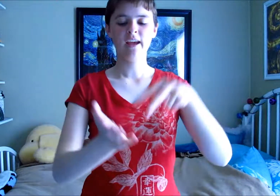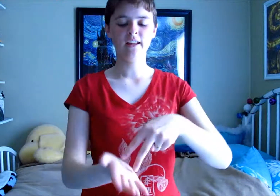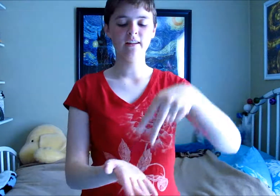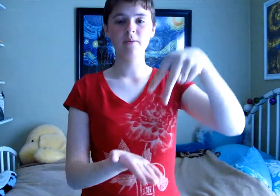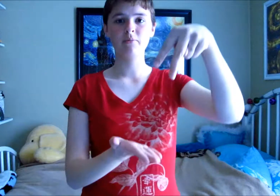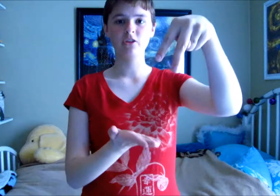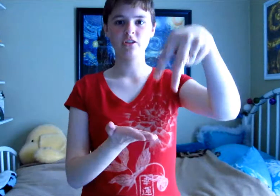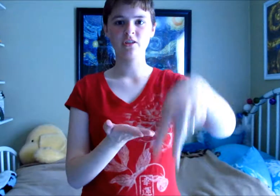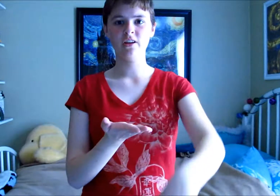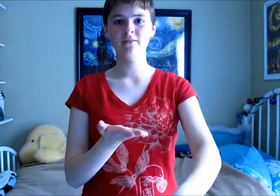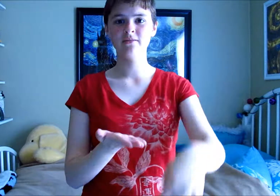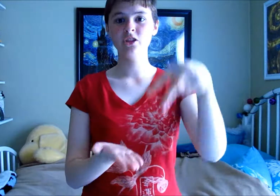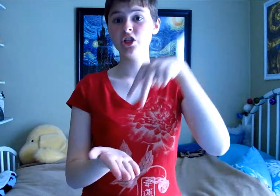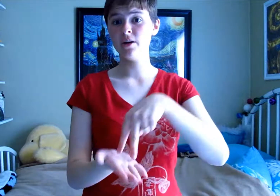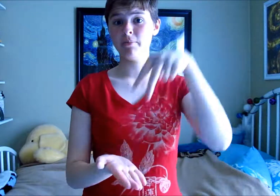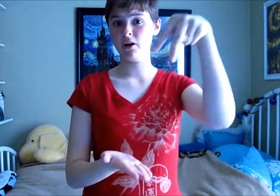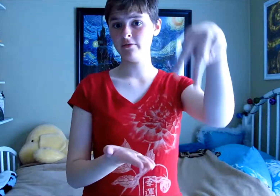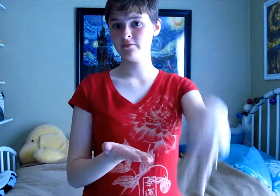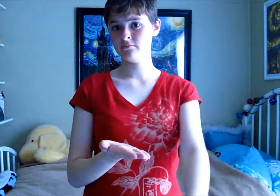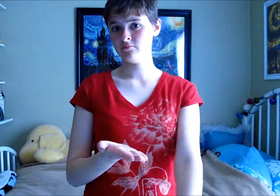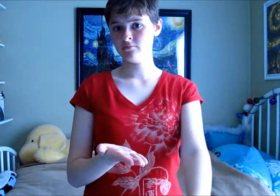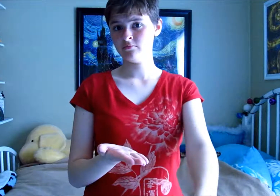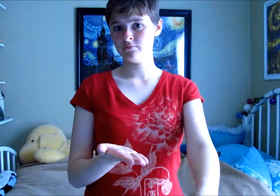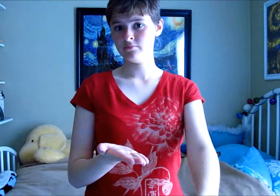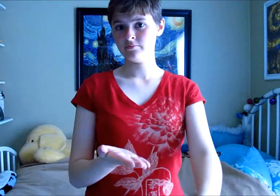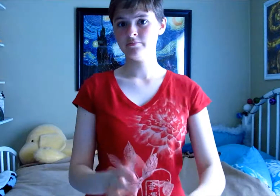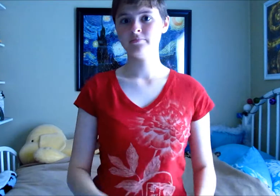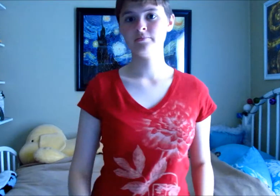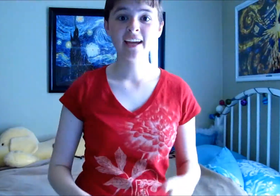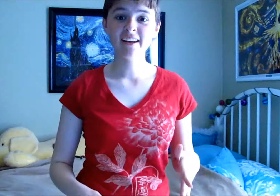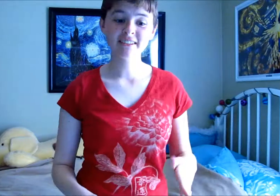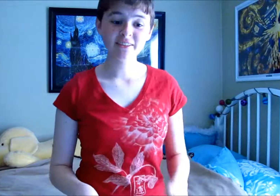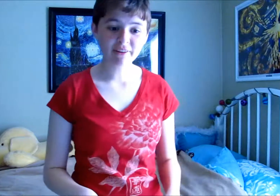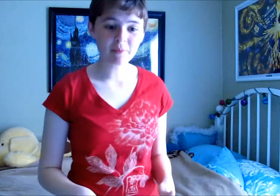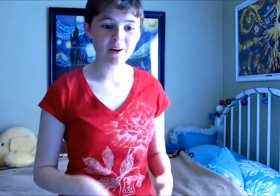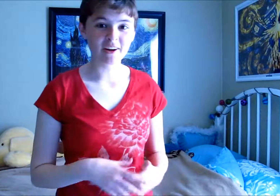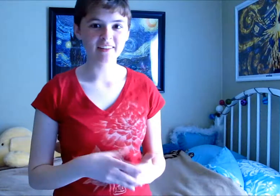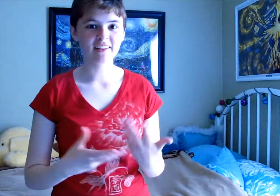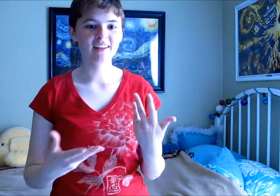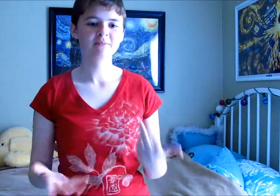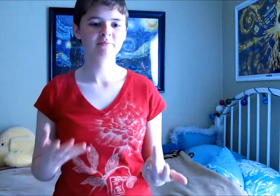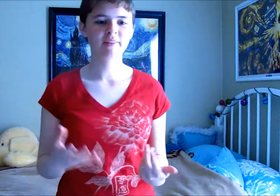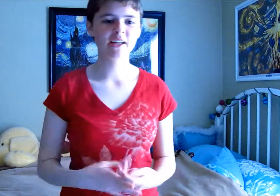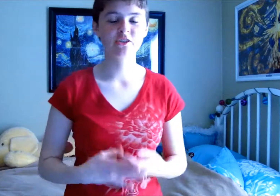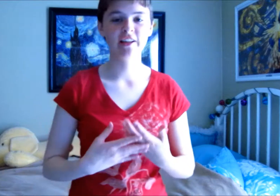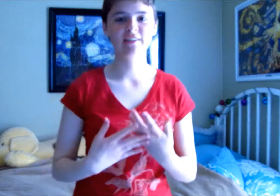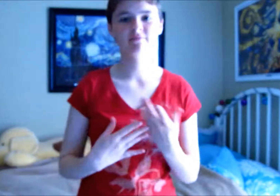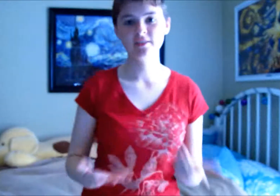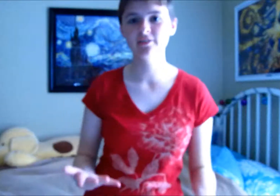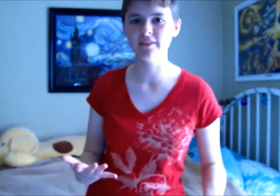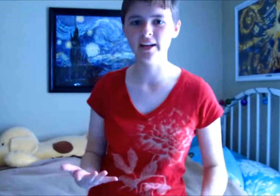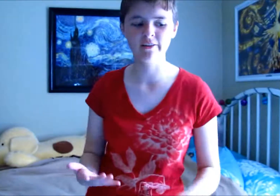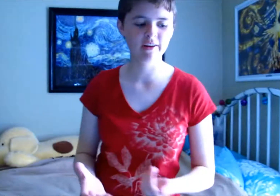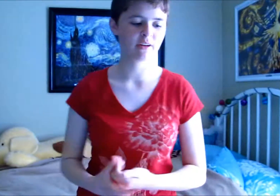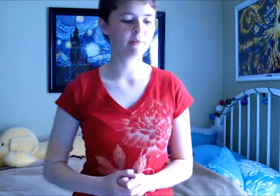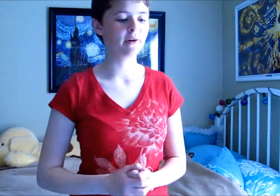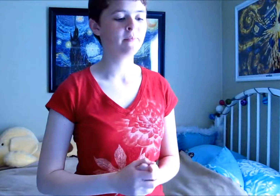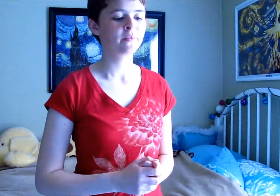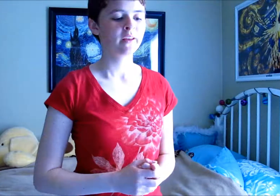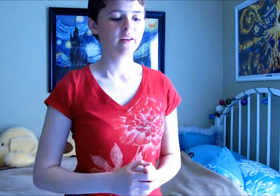your eyes and leap, you're just gonna jump off. Okay, Okay, now it's the fun part, the actually defying gravity part.